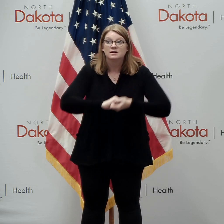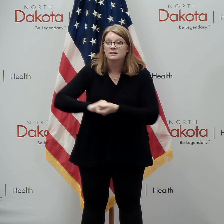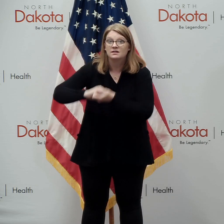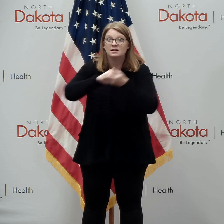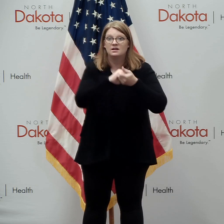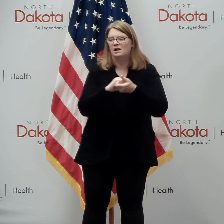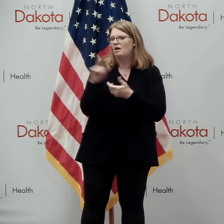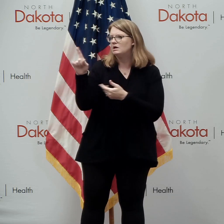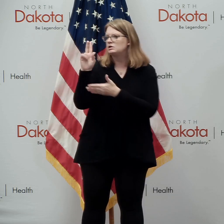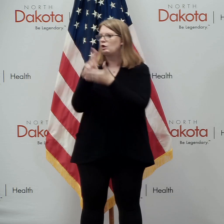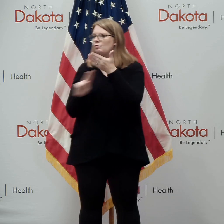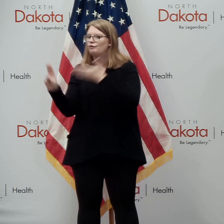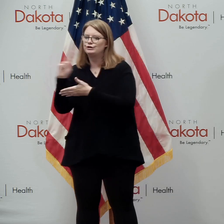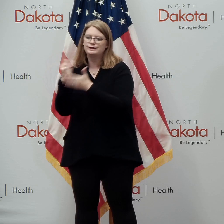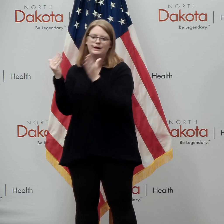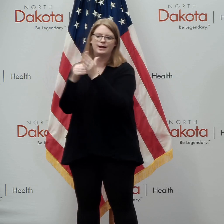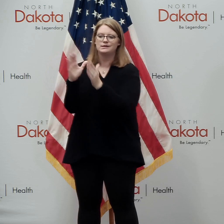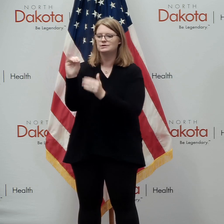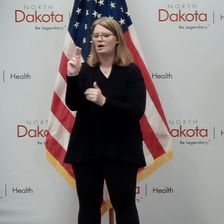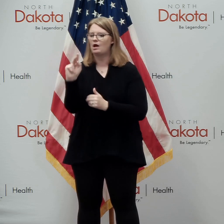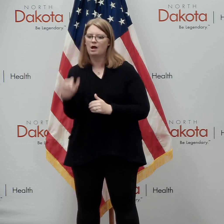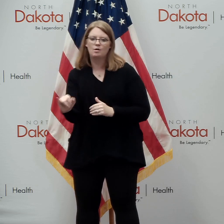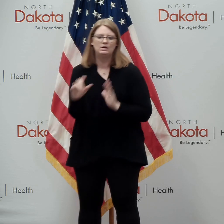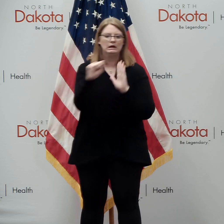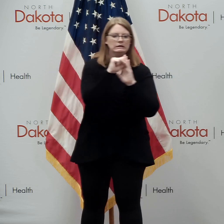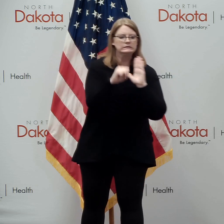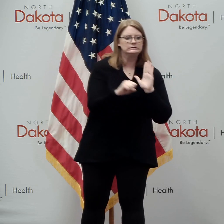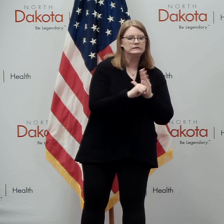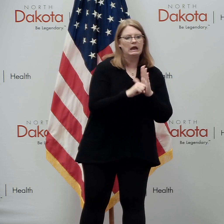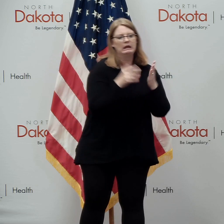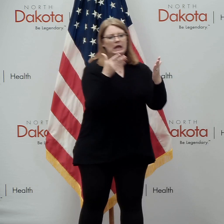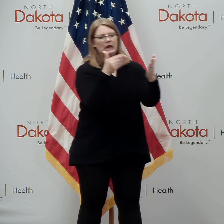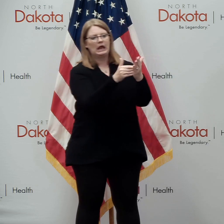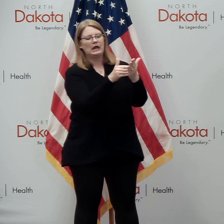university versus city versus county. It's not state versus